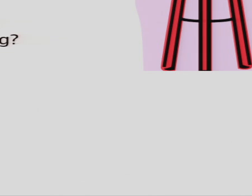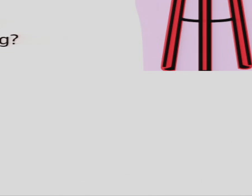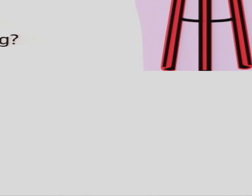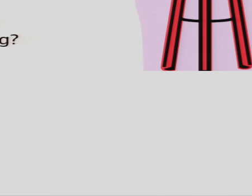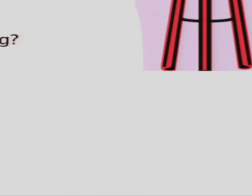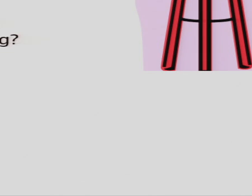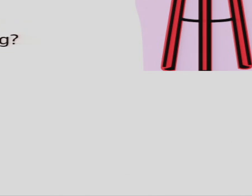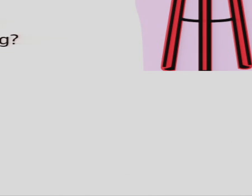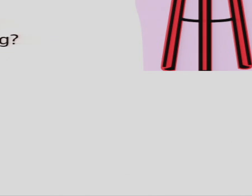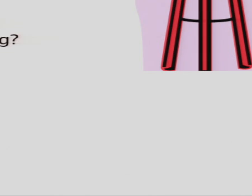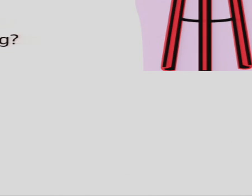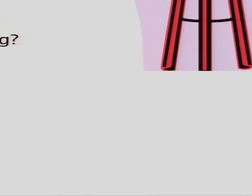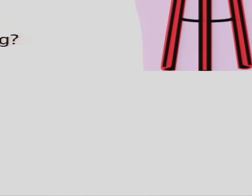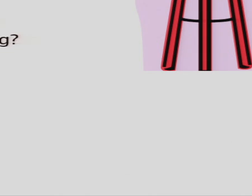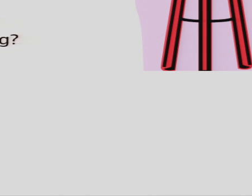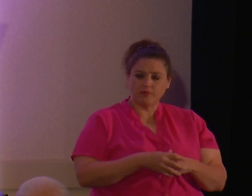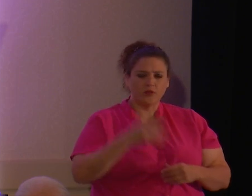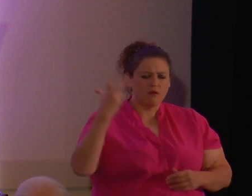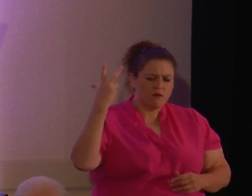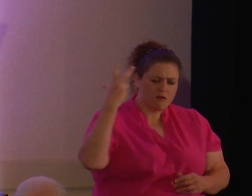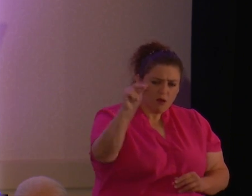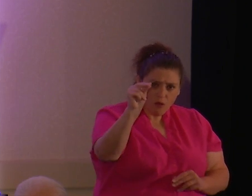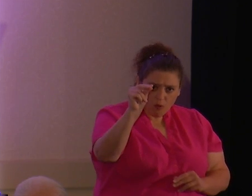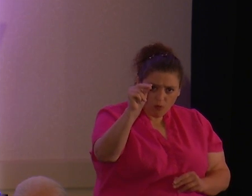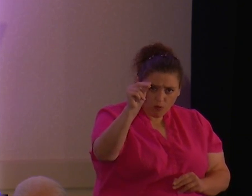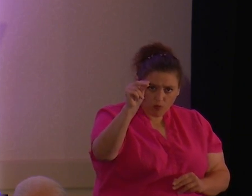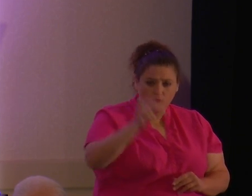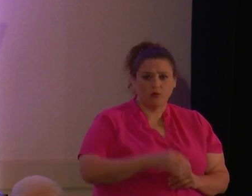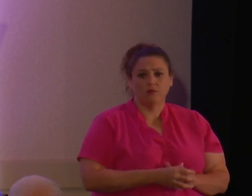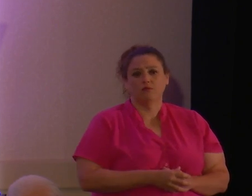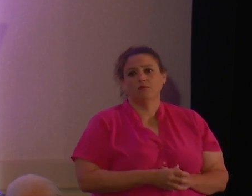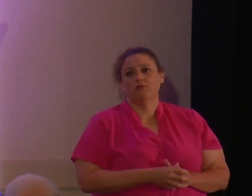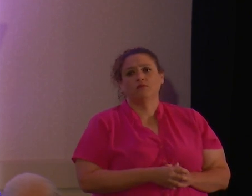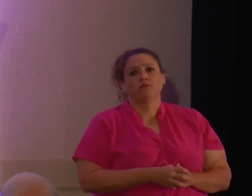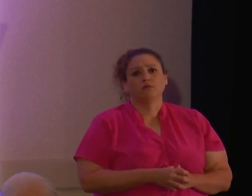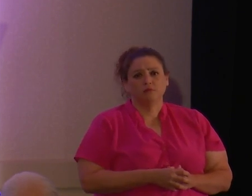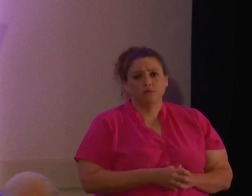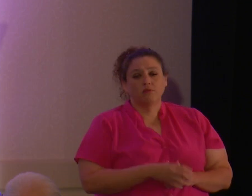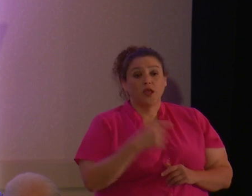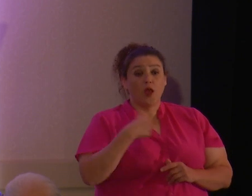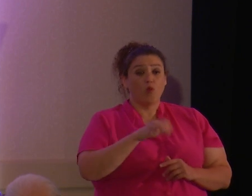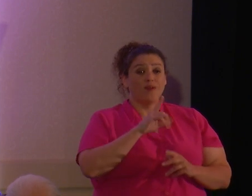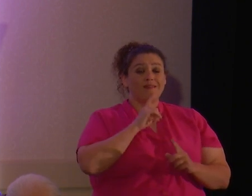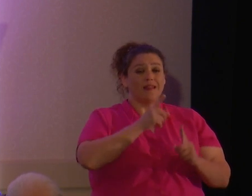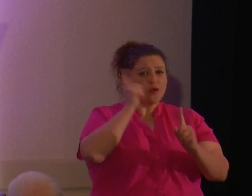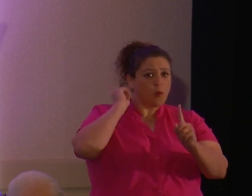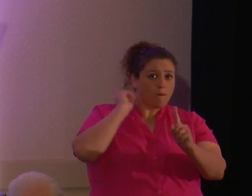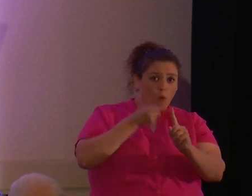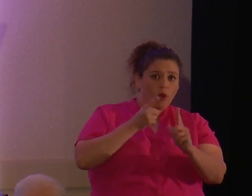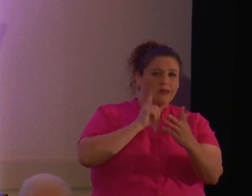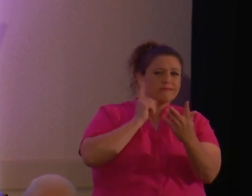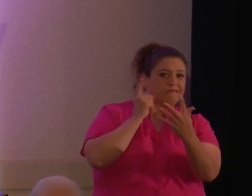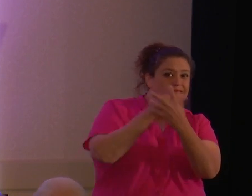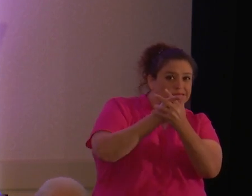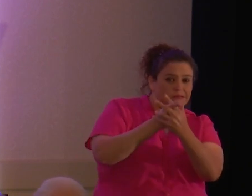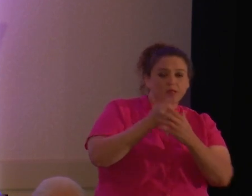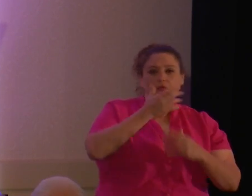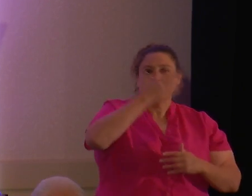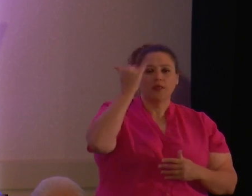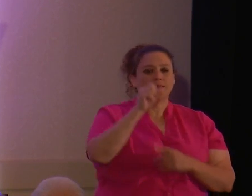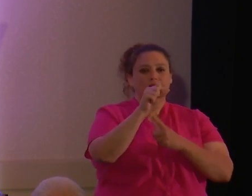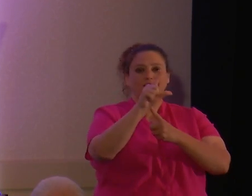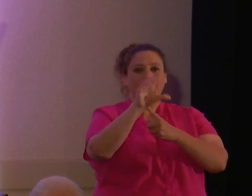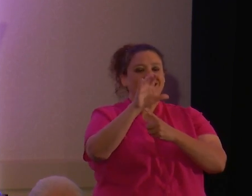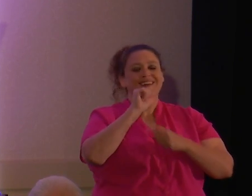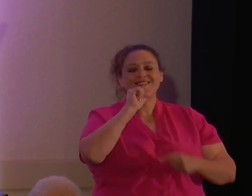necessary? No. And we need to make those points, because Salt Lake City is not